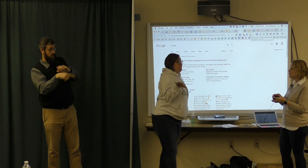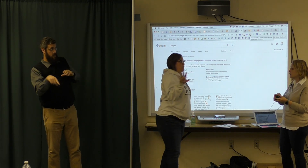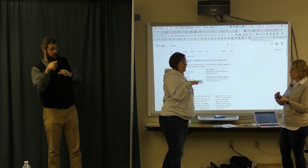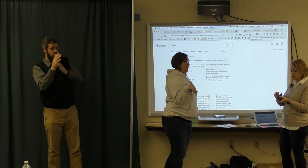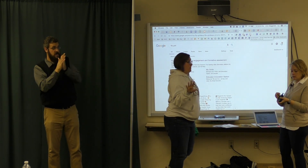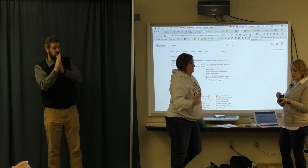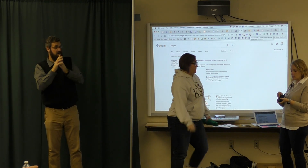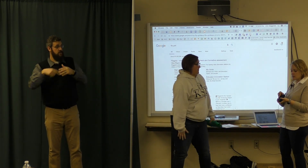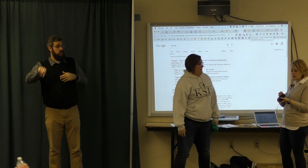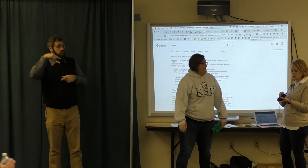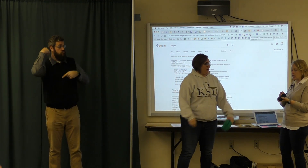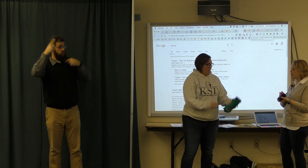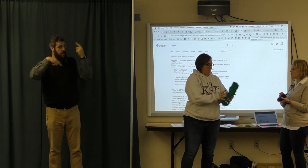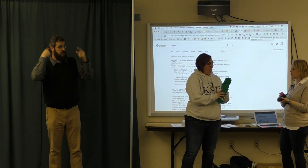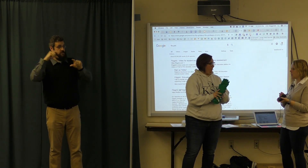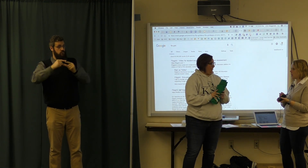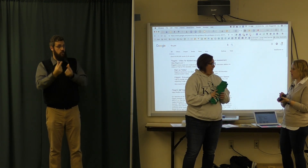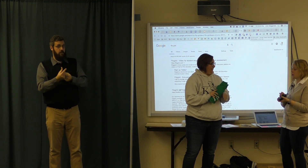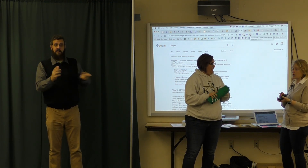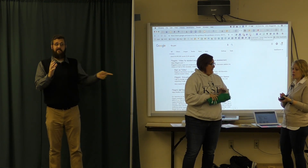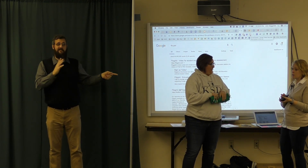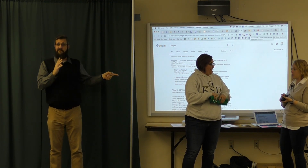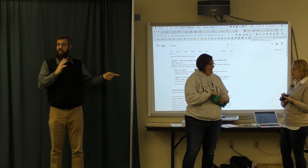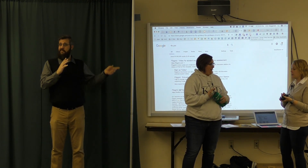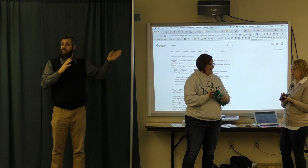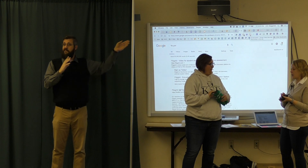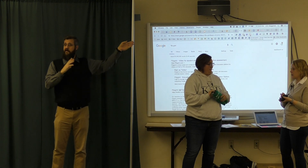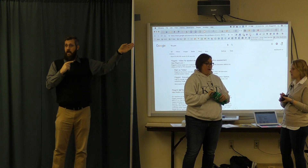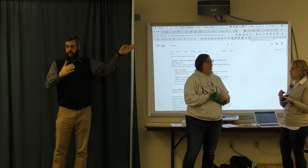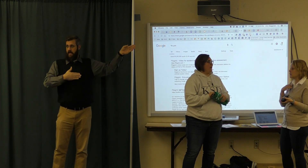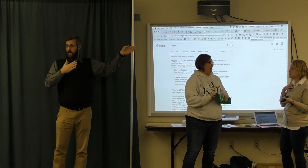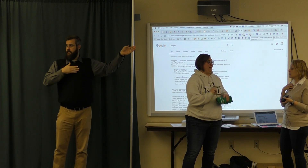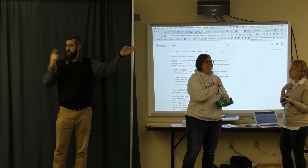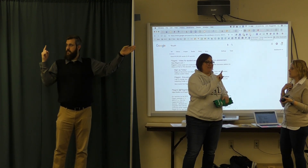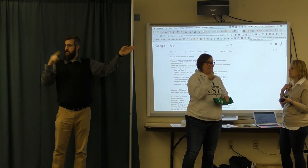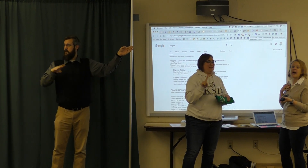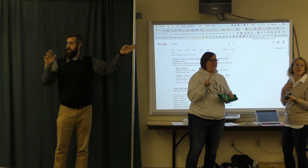This is a crazy group. No, do it. And I also, I'm so happy to come back. Well, that was gonna be. Now